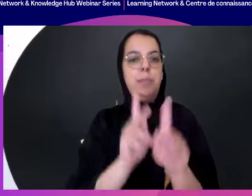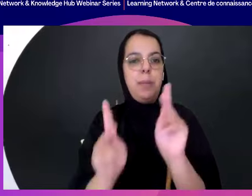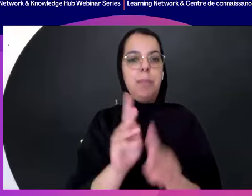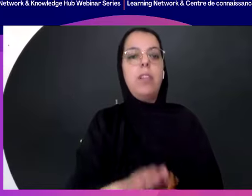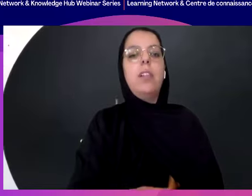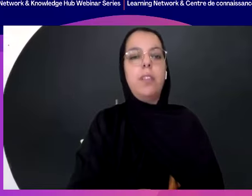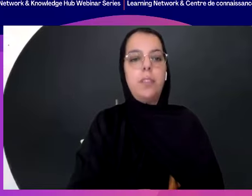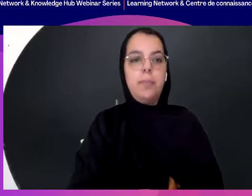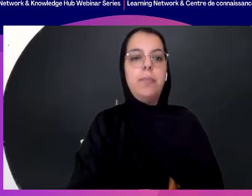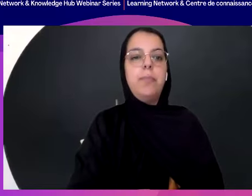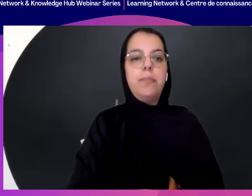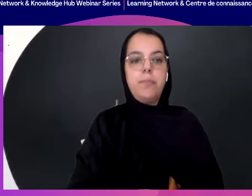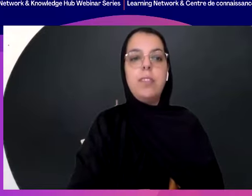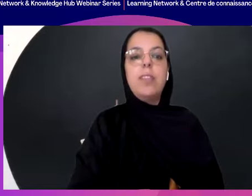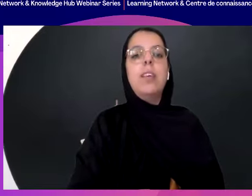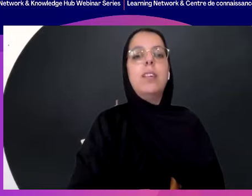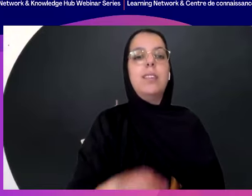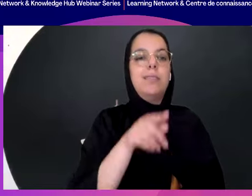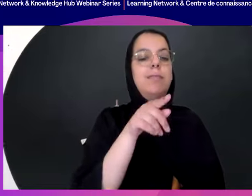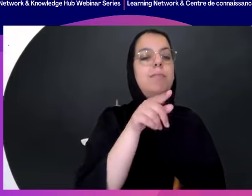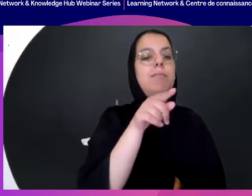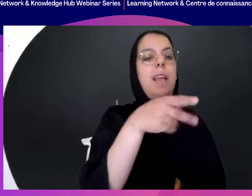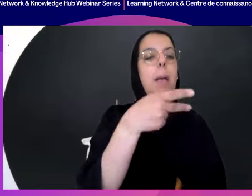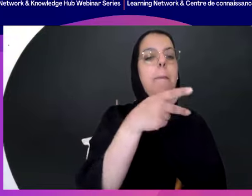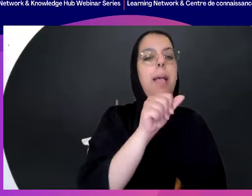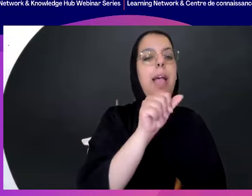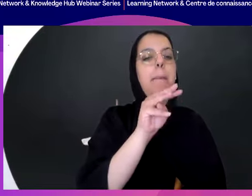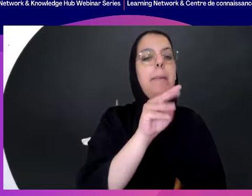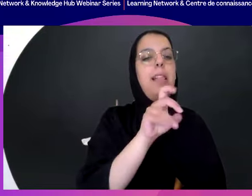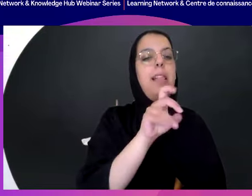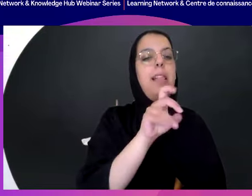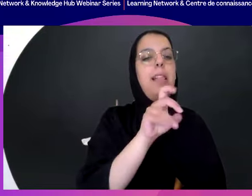and non-Indigenous scholars have pointed out that